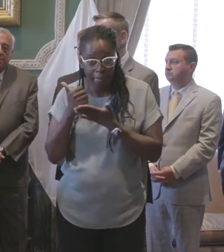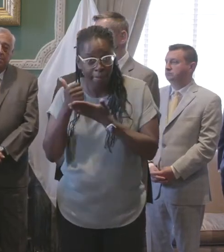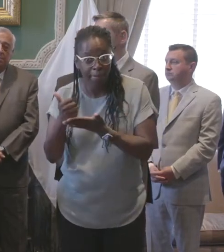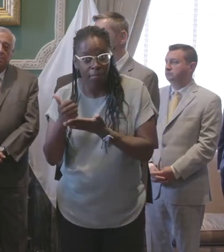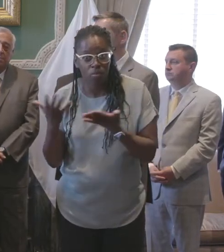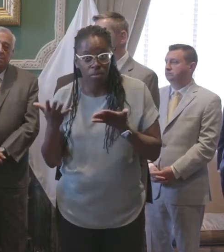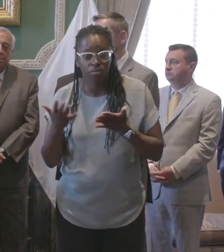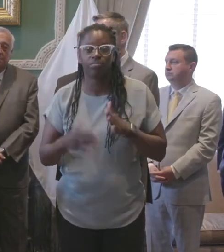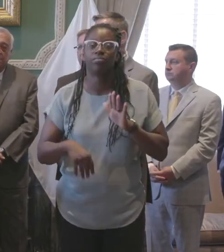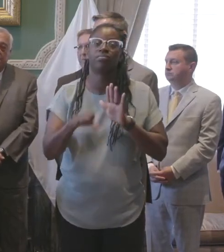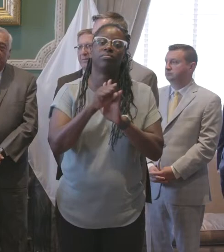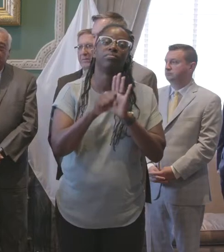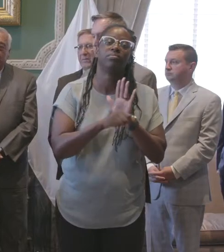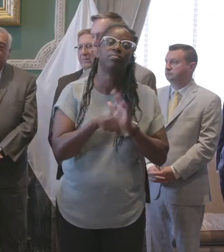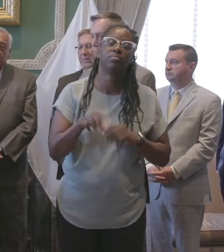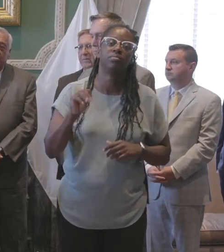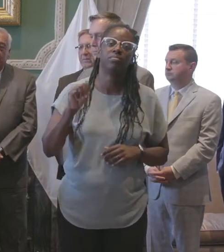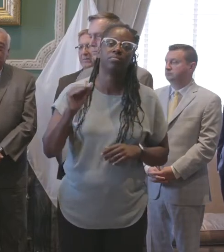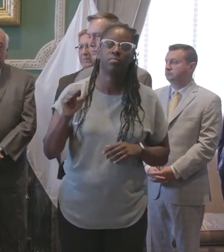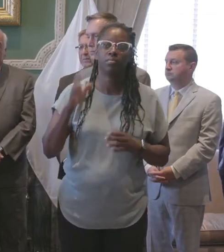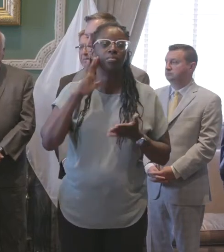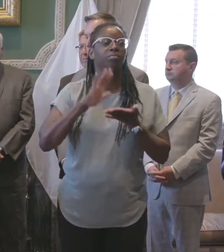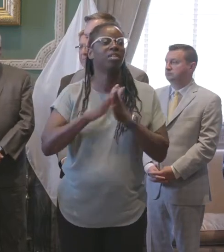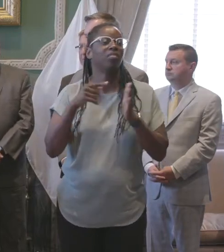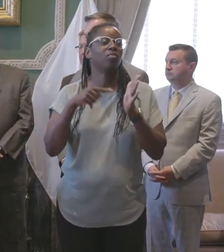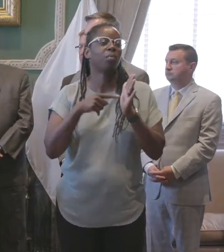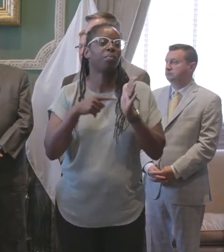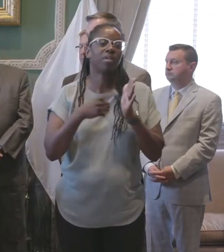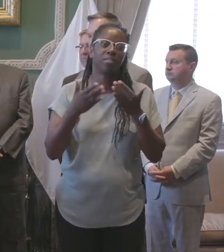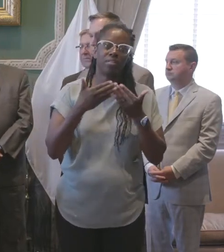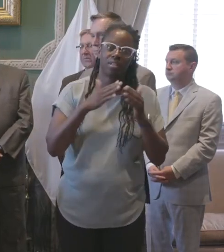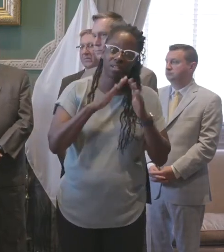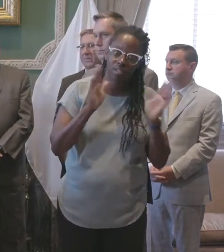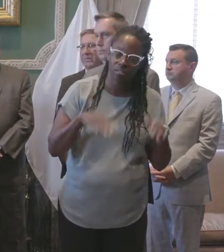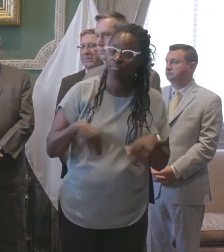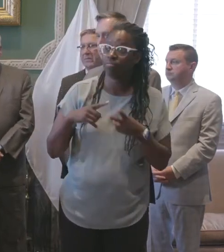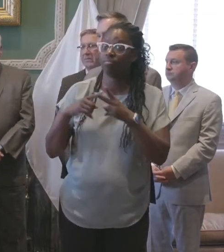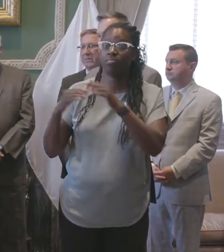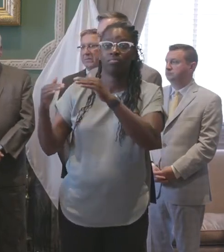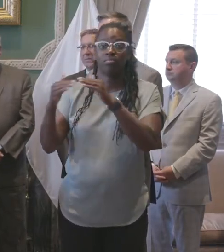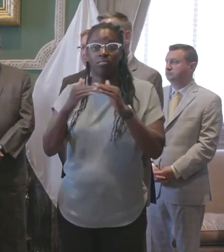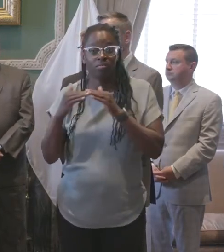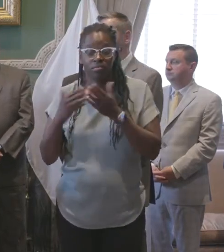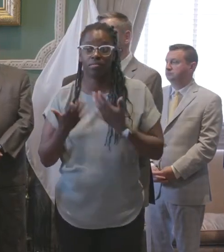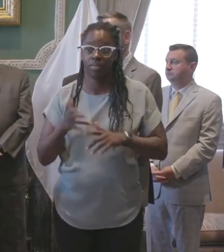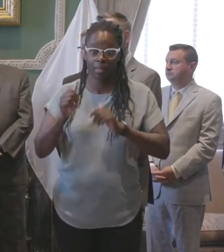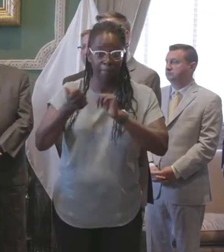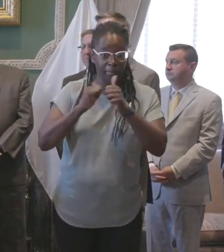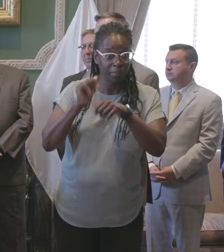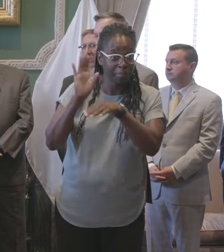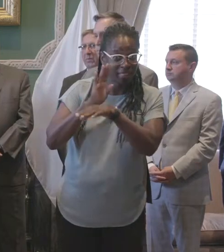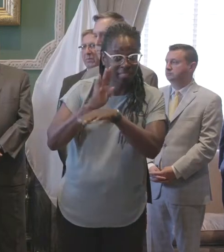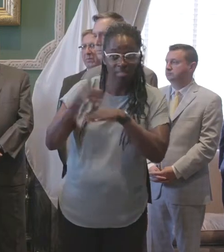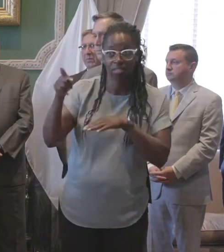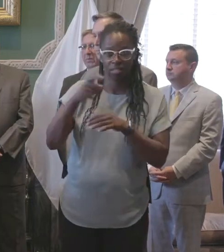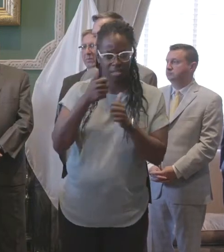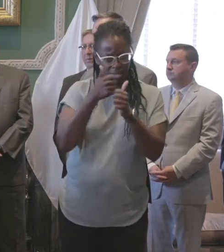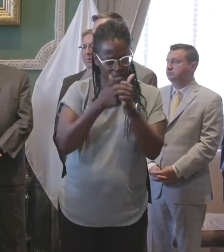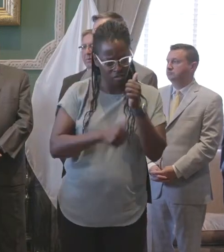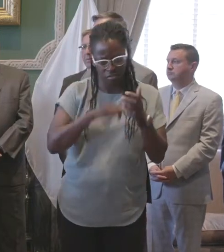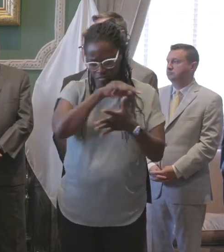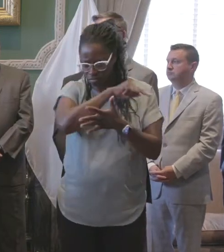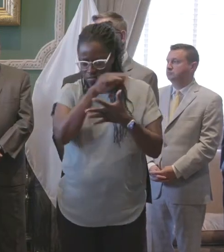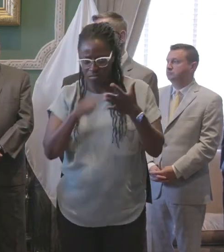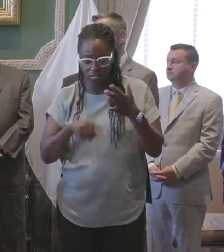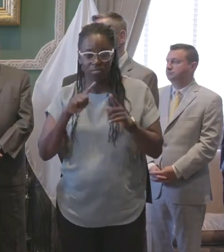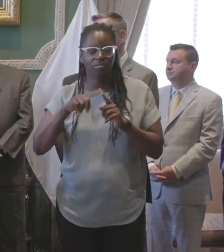more affordable, more equitable, and more competitive in every sense of the word.